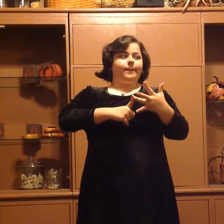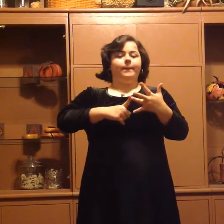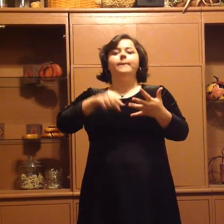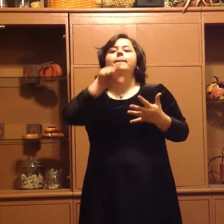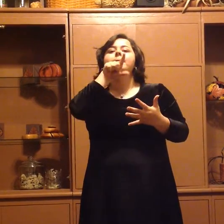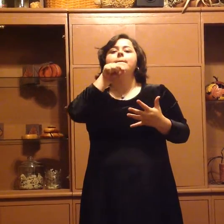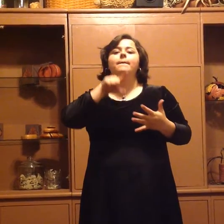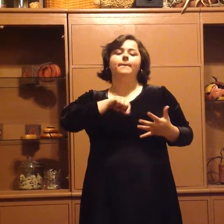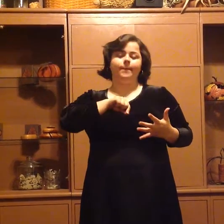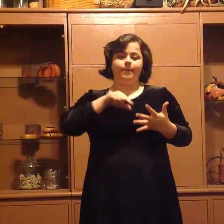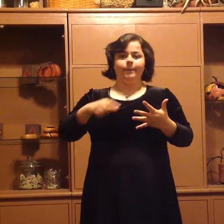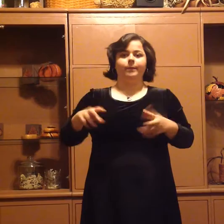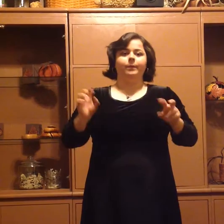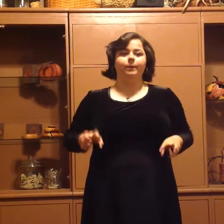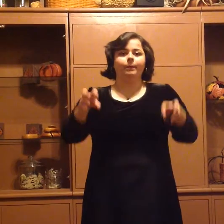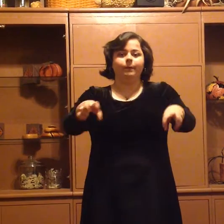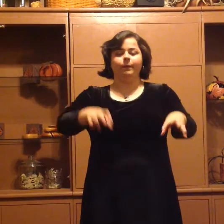and turkey trots.